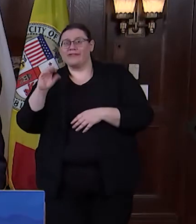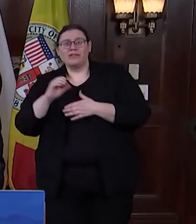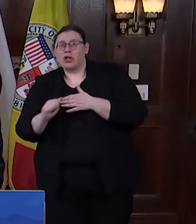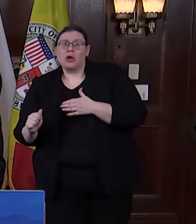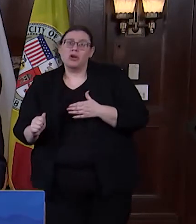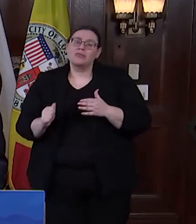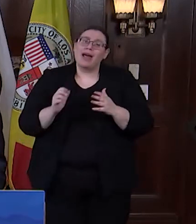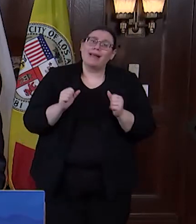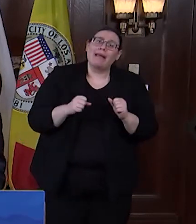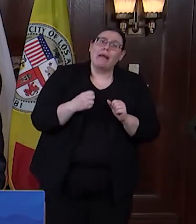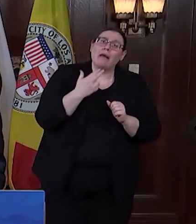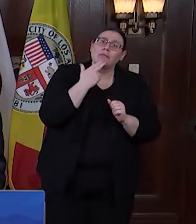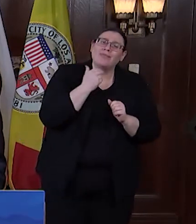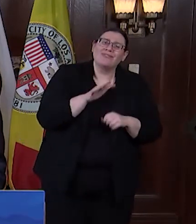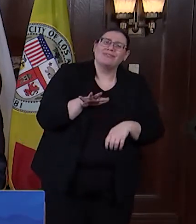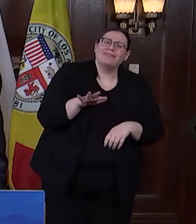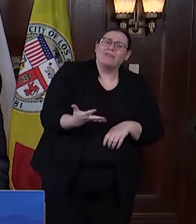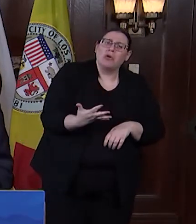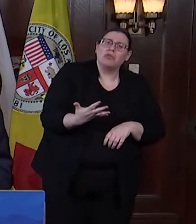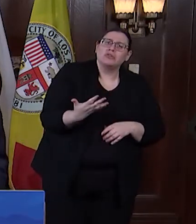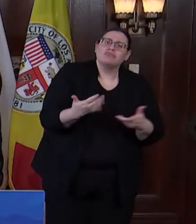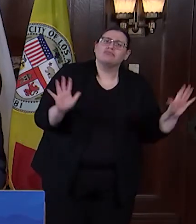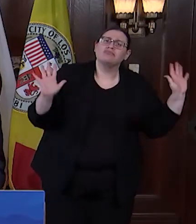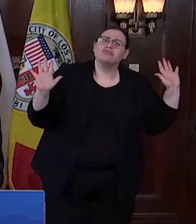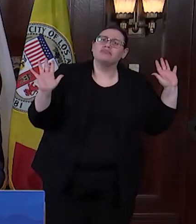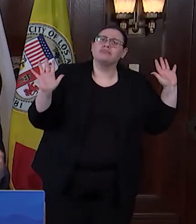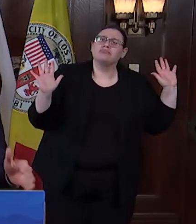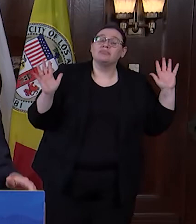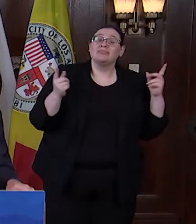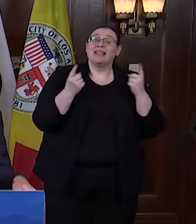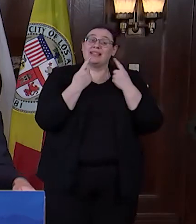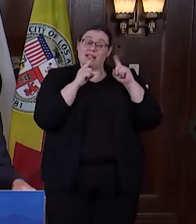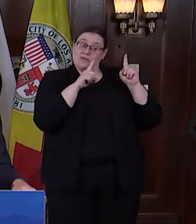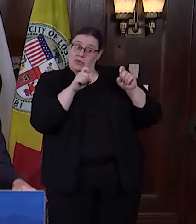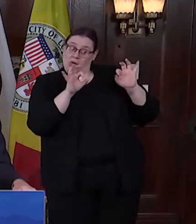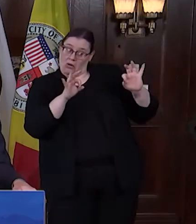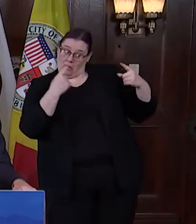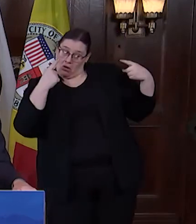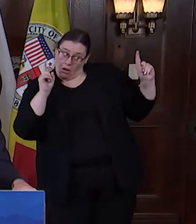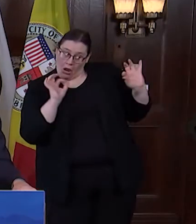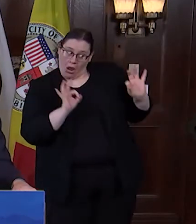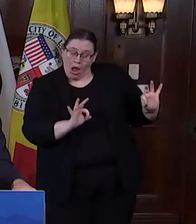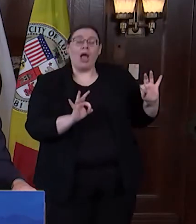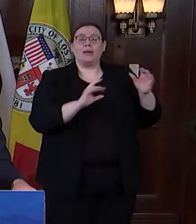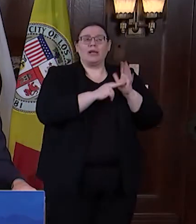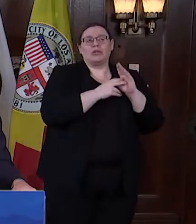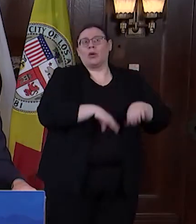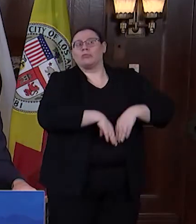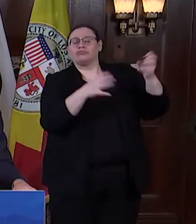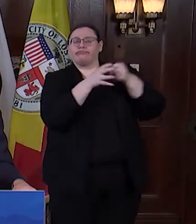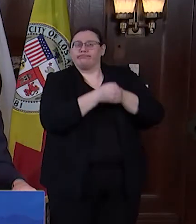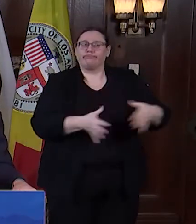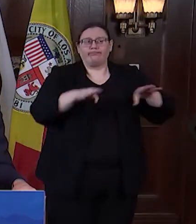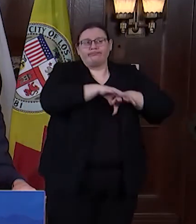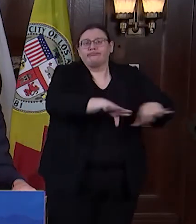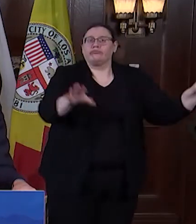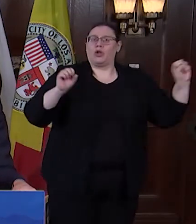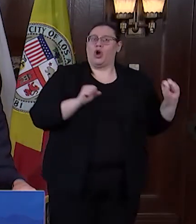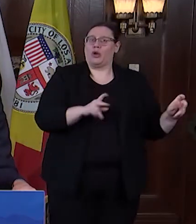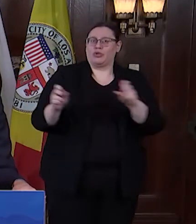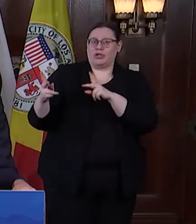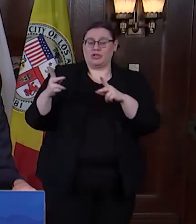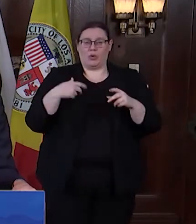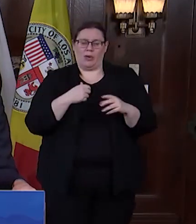as $5. A successful pilot opens the door to a range of possibilities, helping us get on top